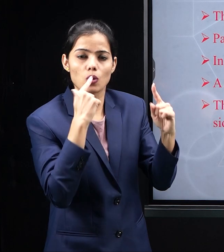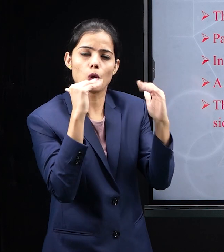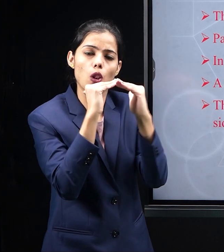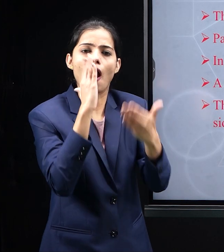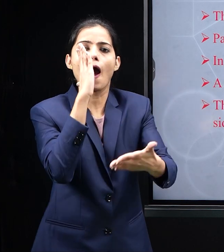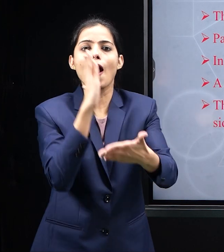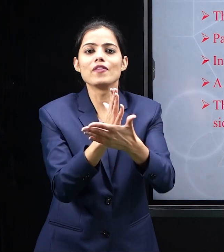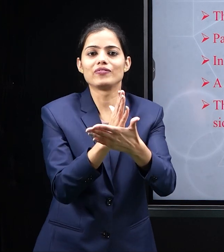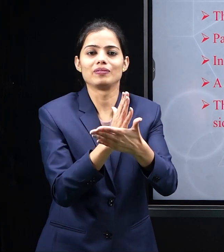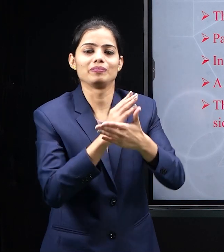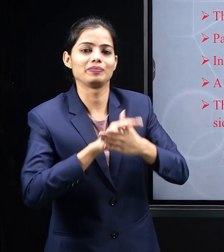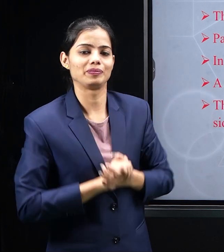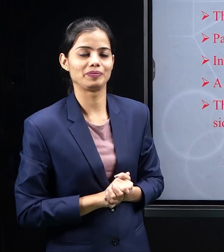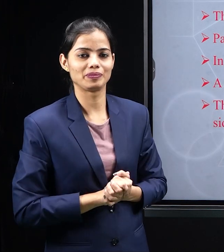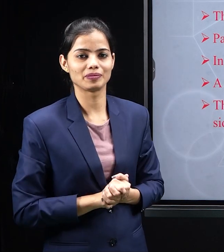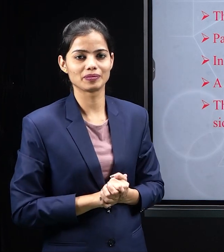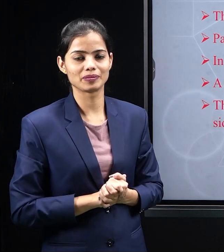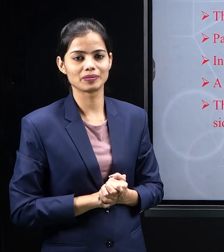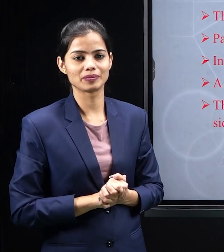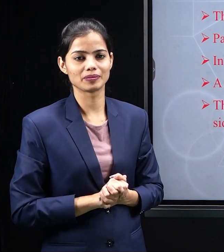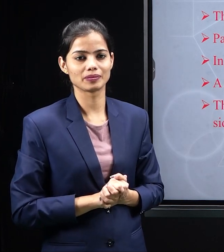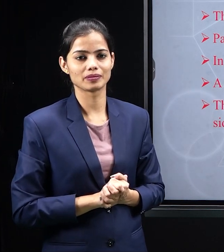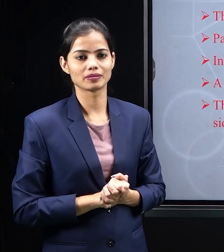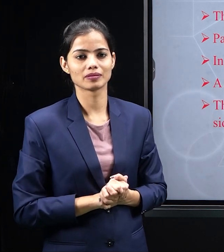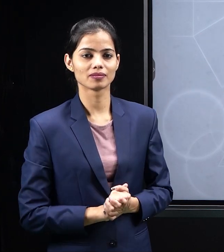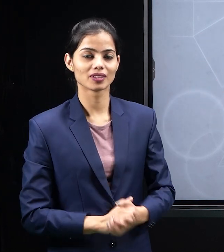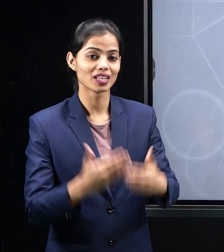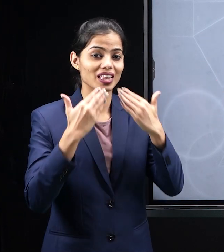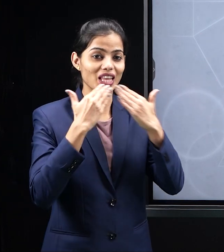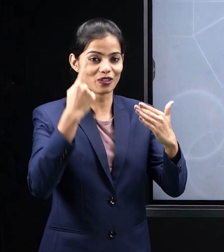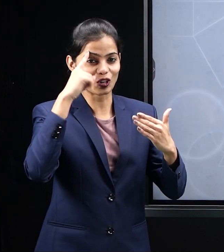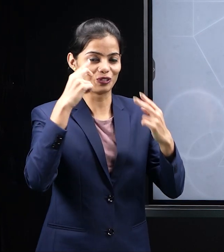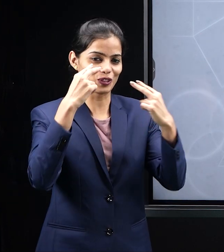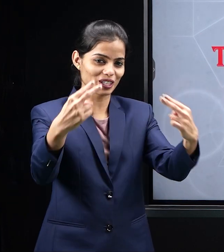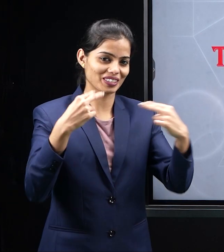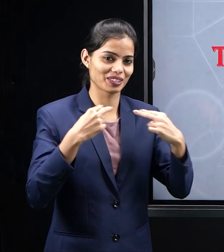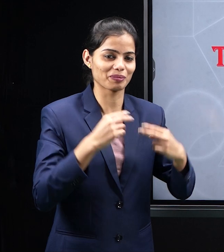is parallel to the third side and equal to half of it. Thanks for watching.